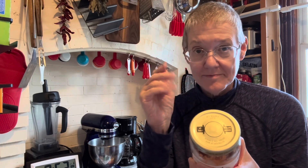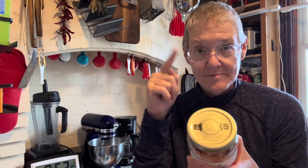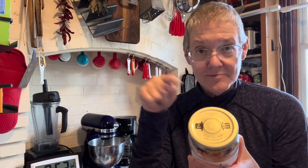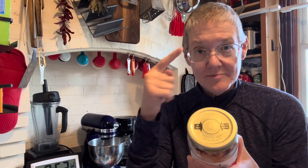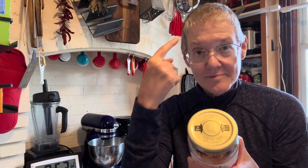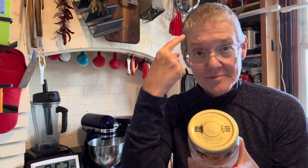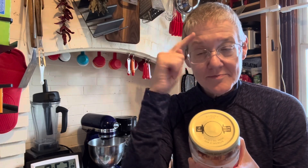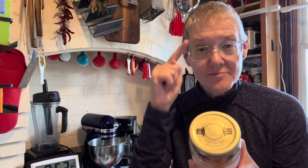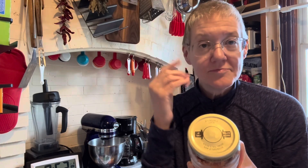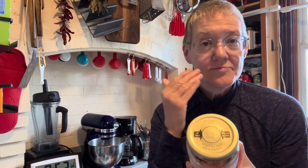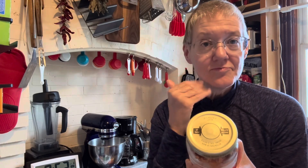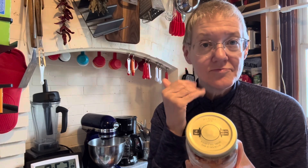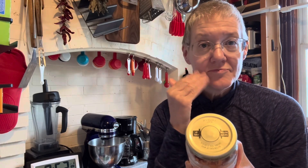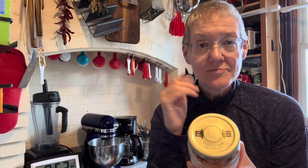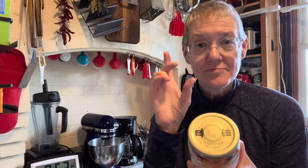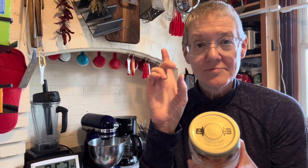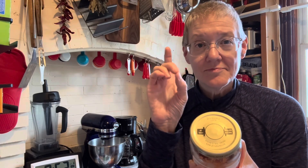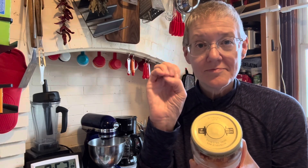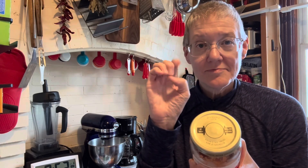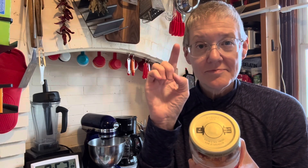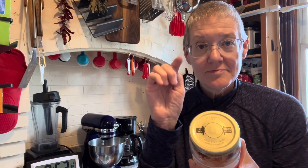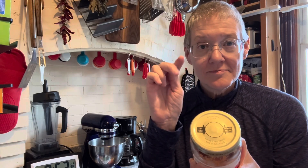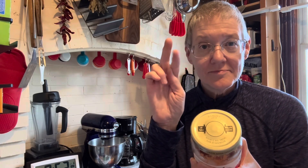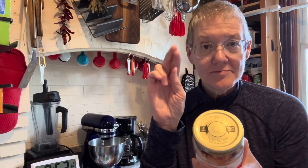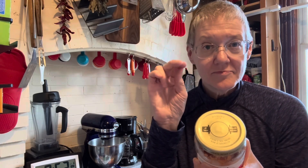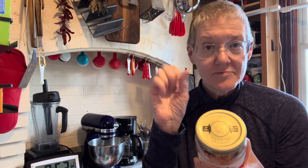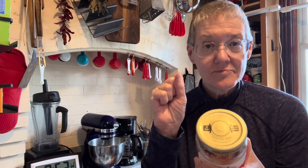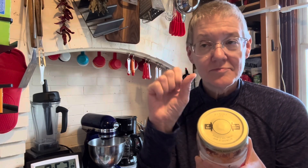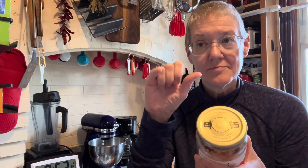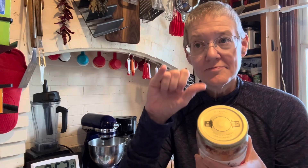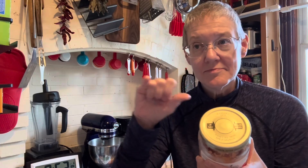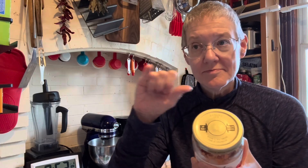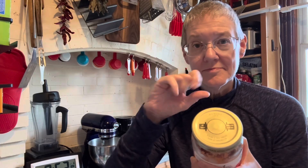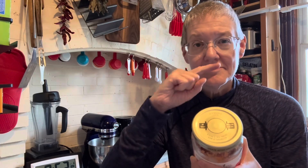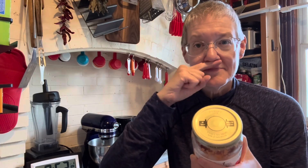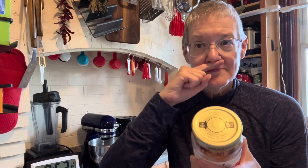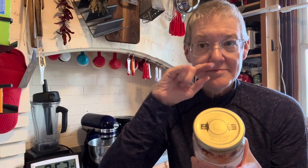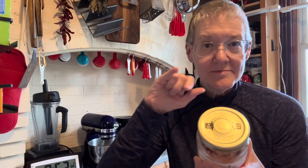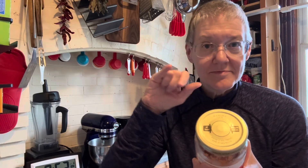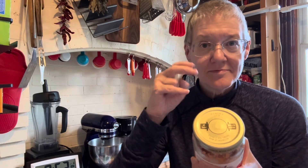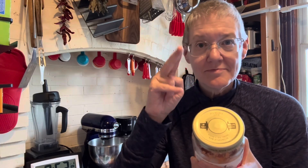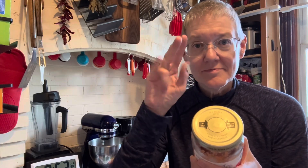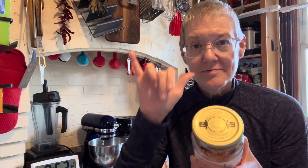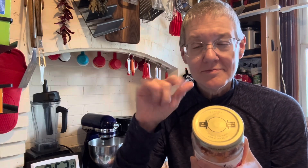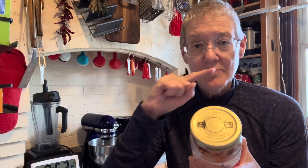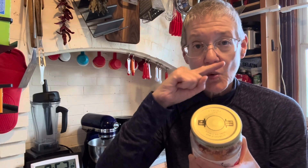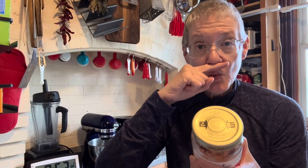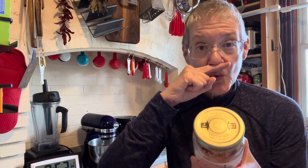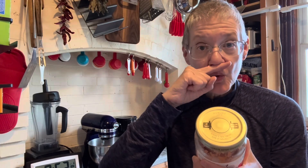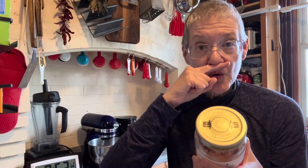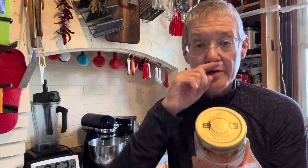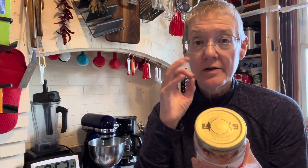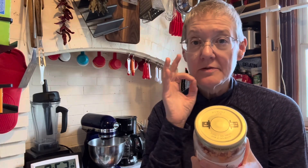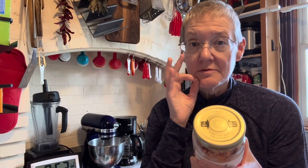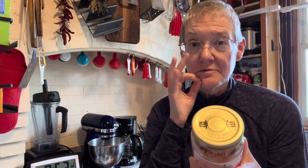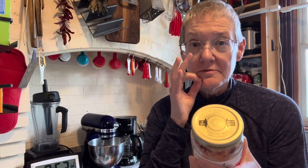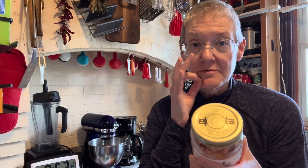of net carbs. And check the ingredients for sugar, dextrose, syrups, corn syrup, honey,